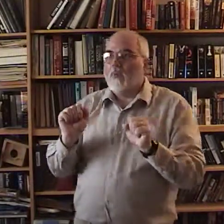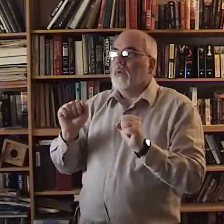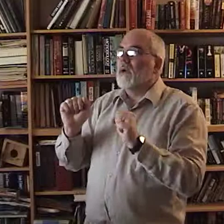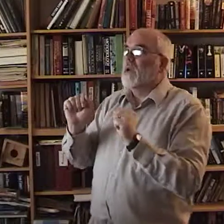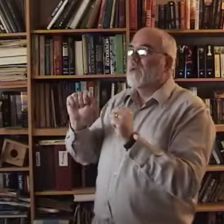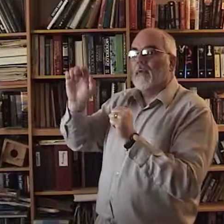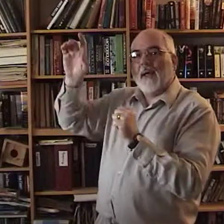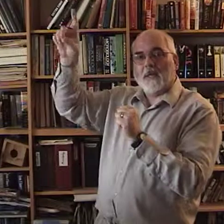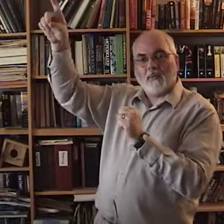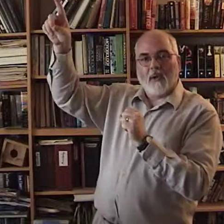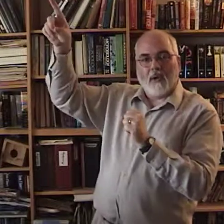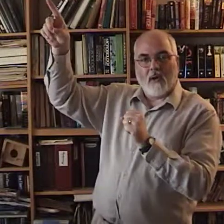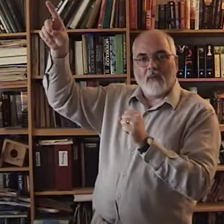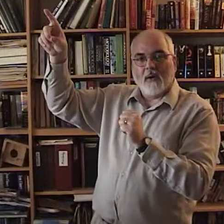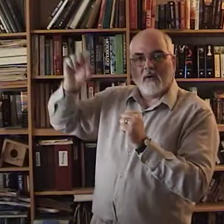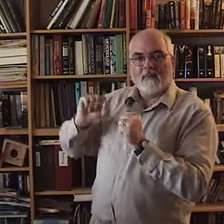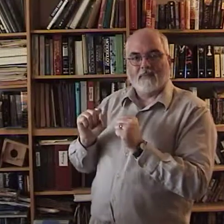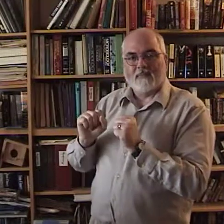going to leave the basketball up here.